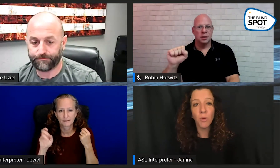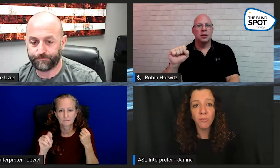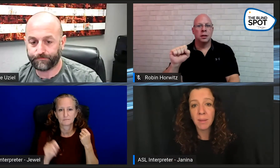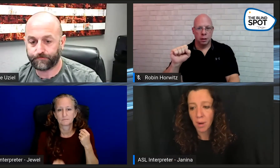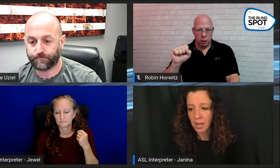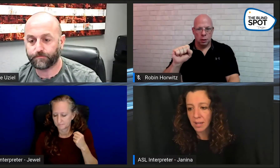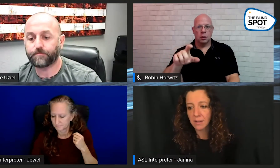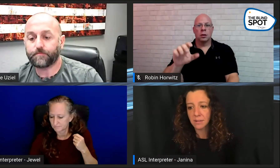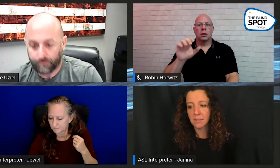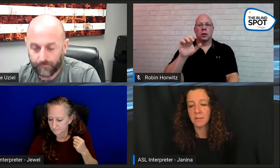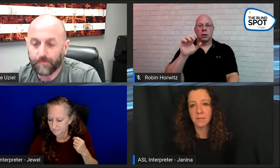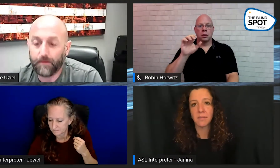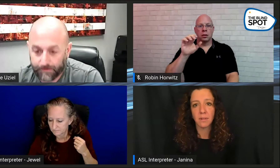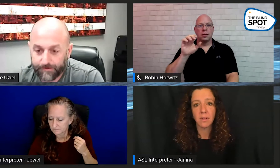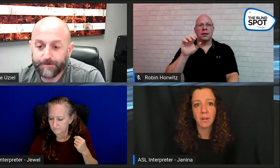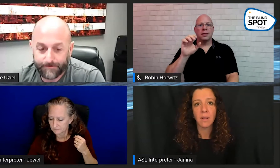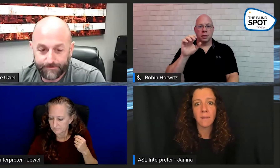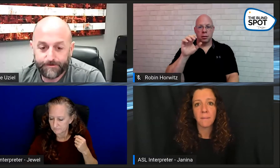a movement market.